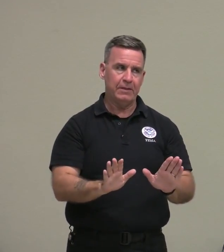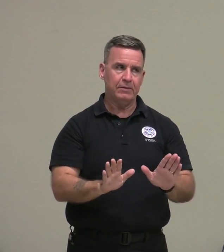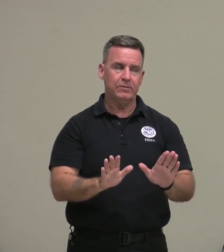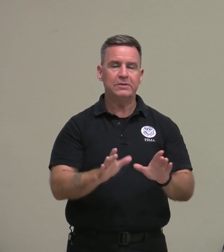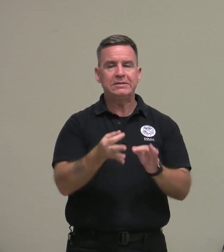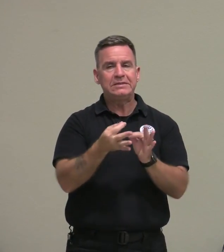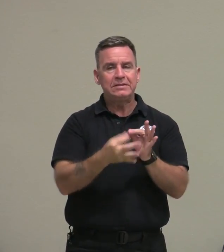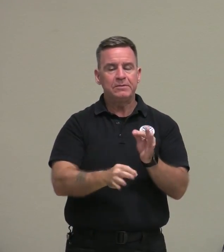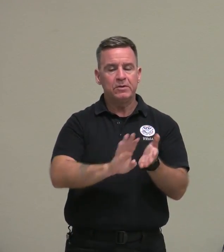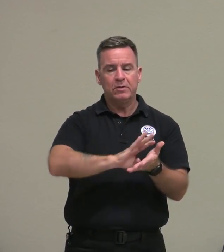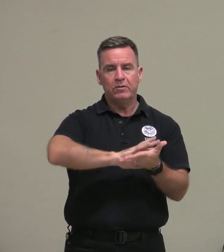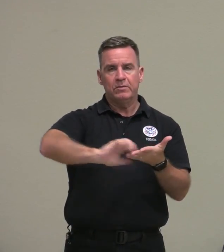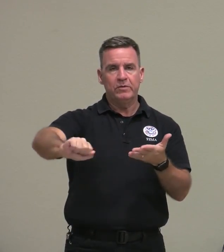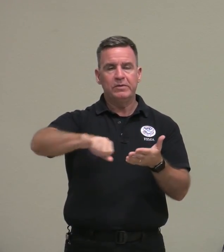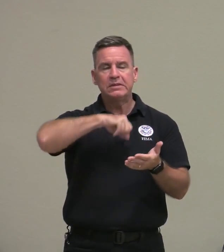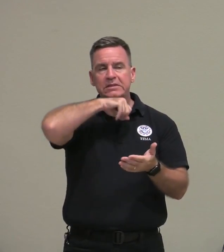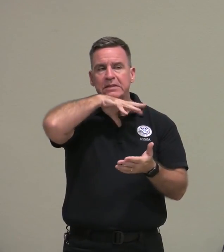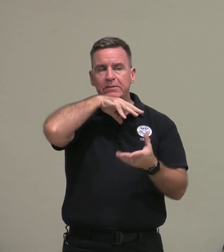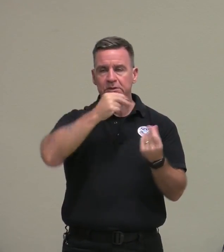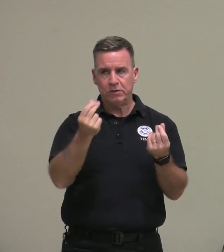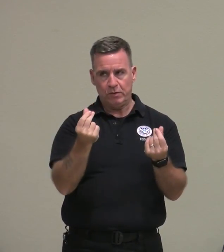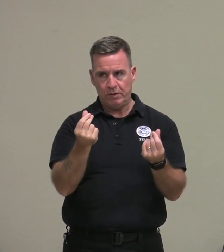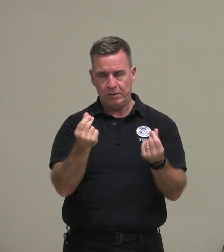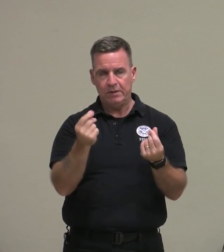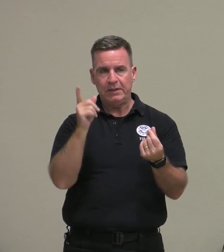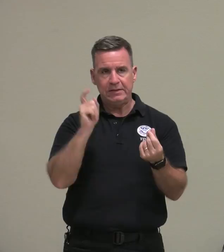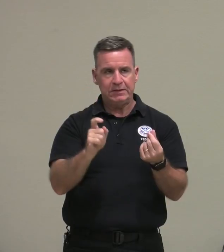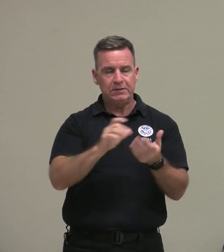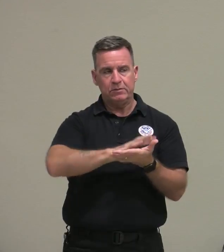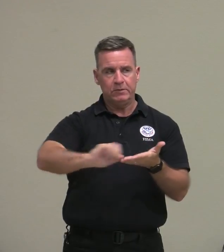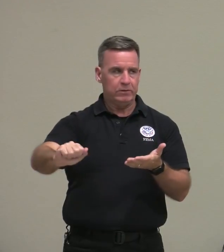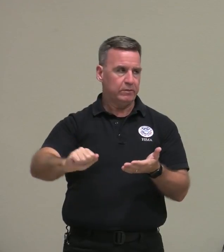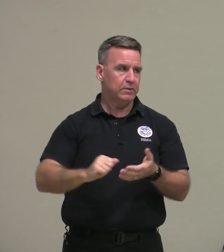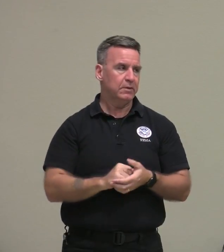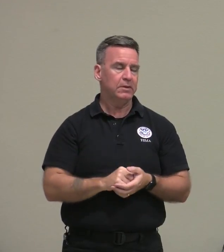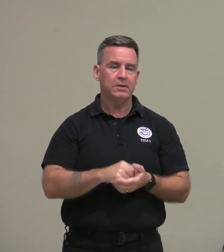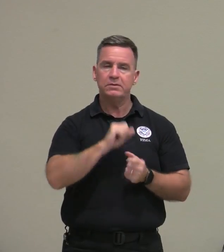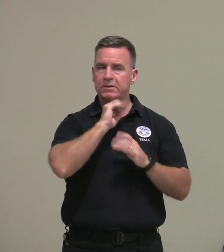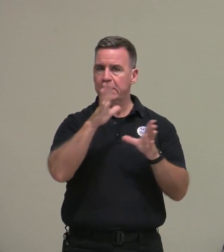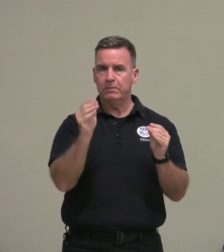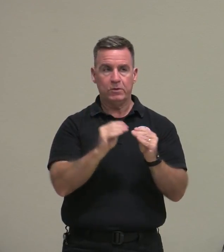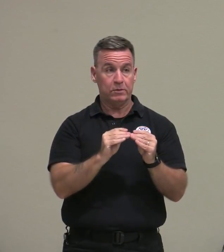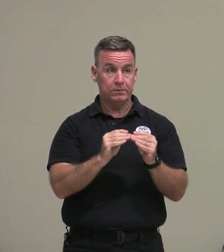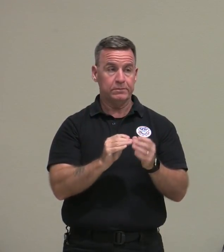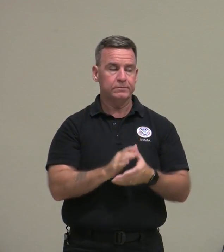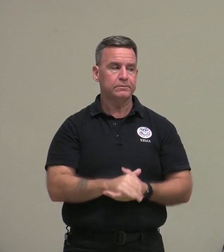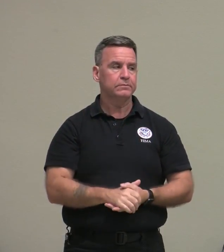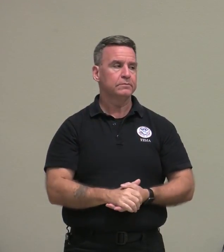will simply be removing the contaminated soil that needs to be removed and nothing more.